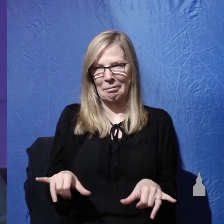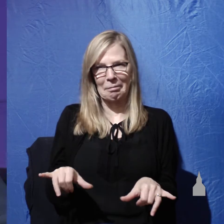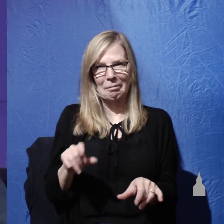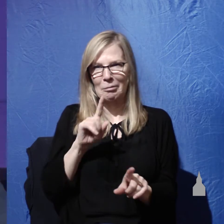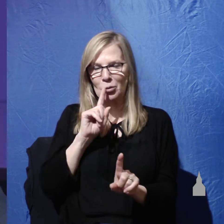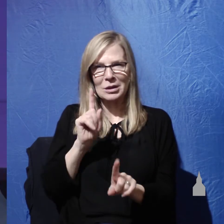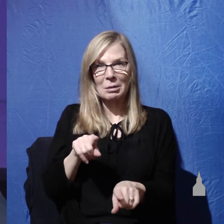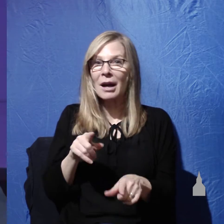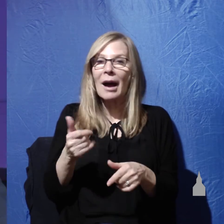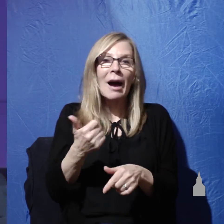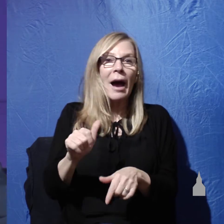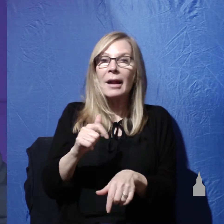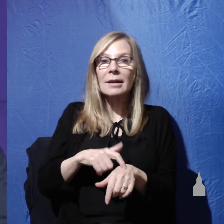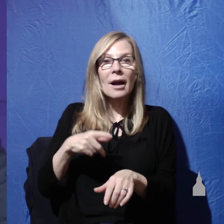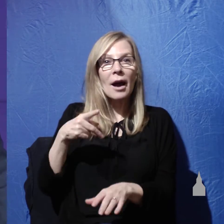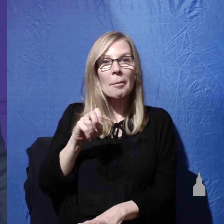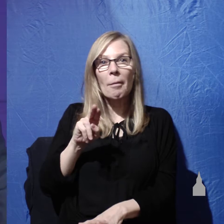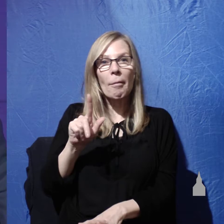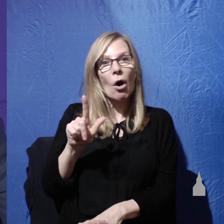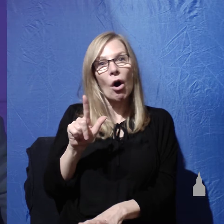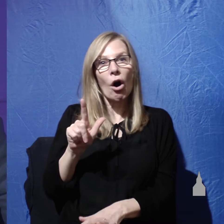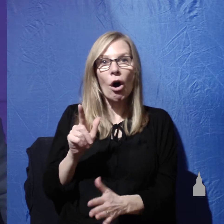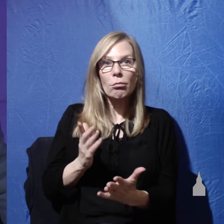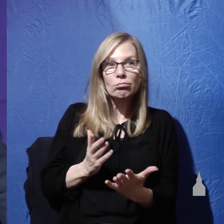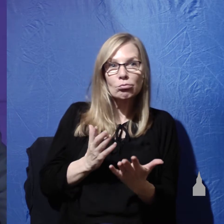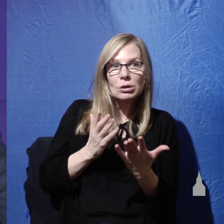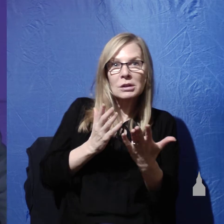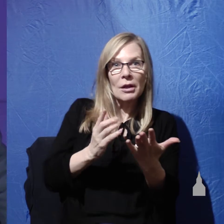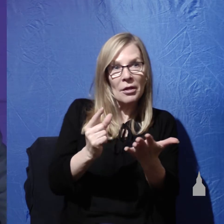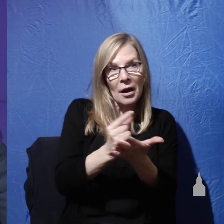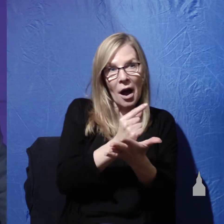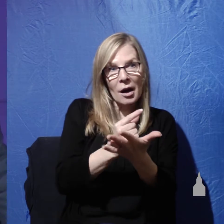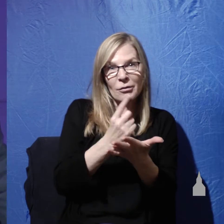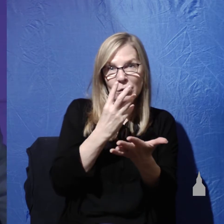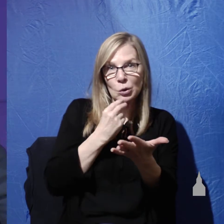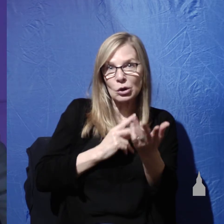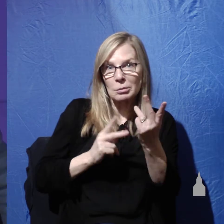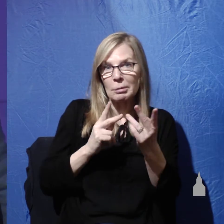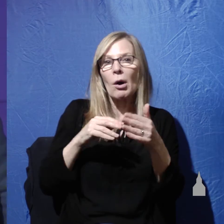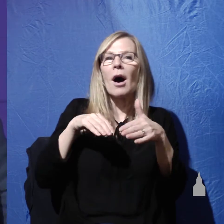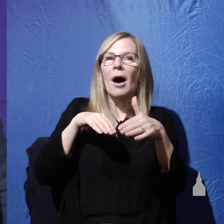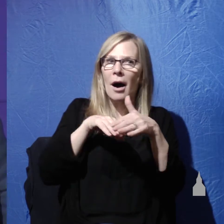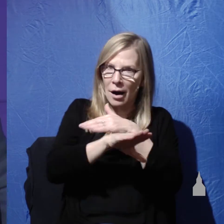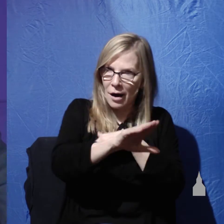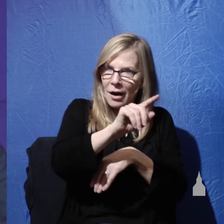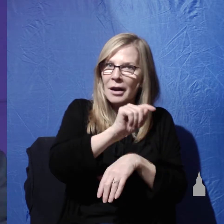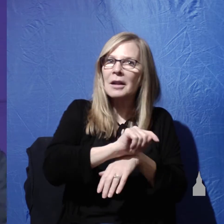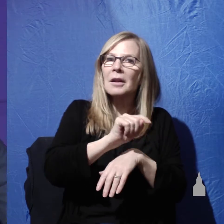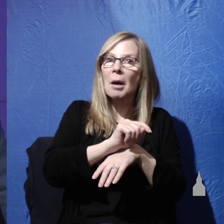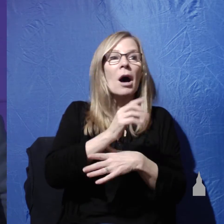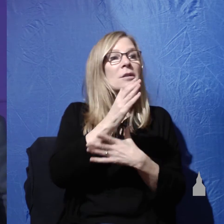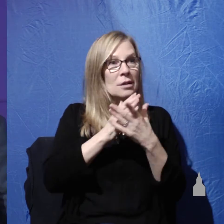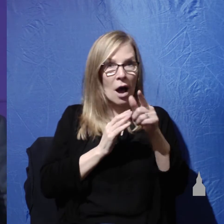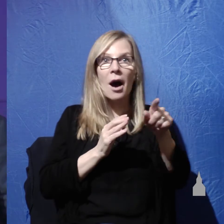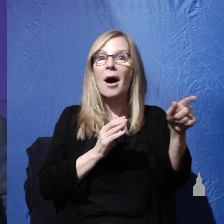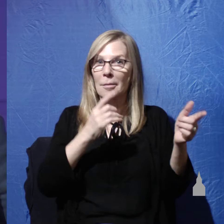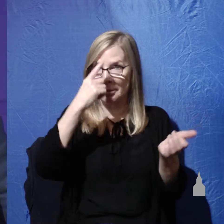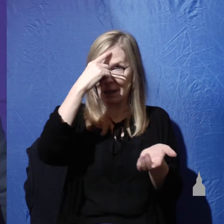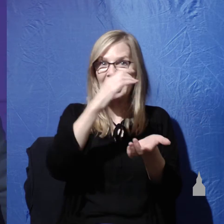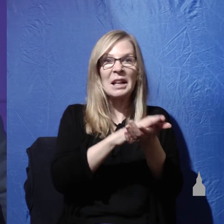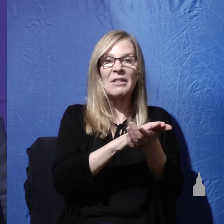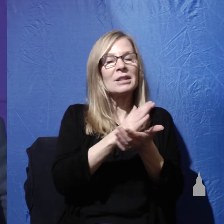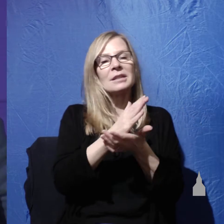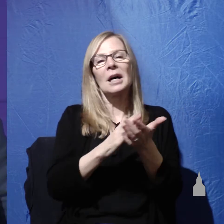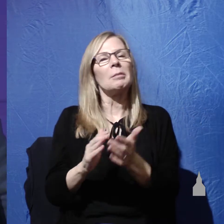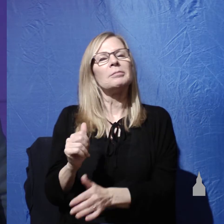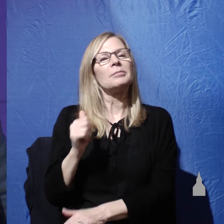same response whenever Paul would present the gospel to Jewish people. He'd go into a synagogue, some would believe, and